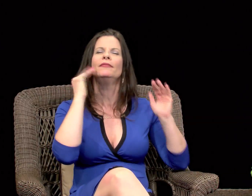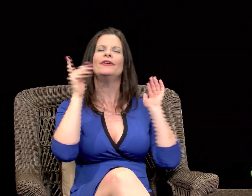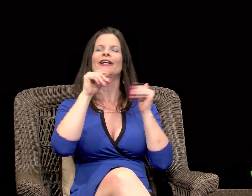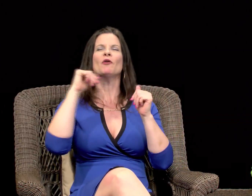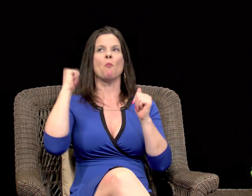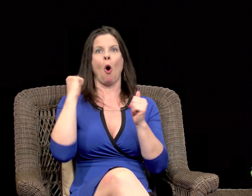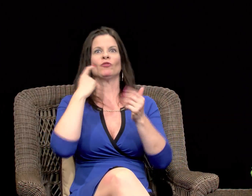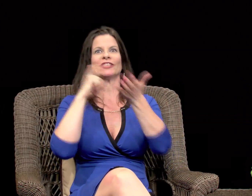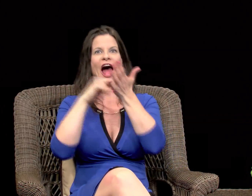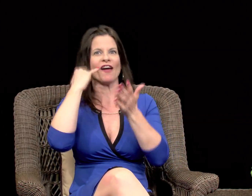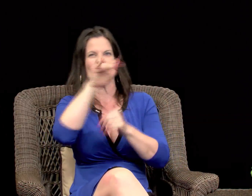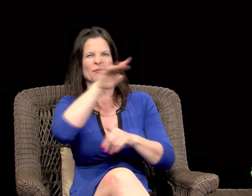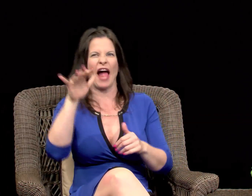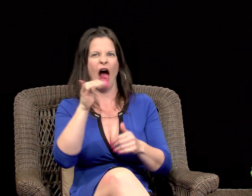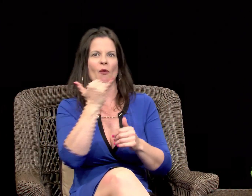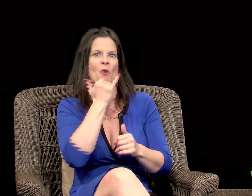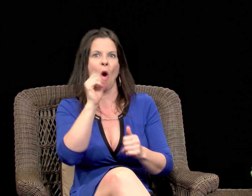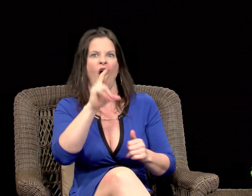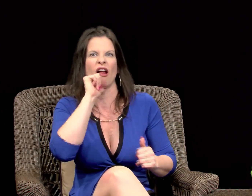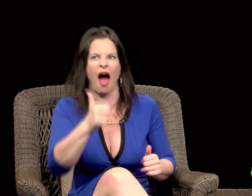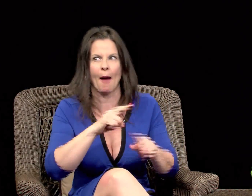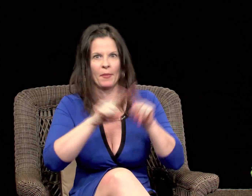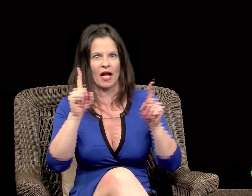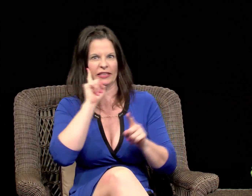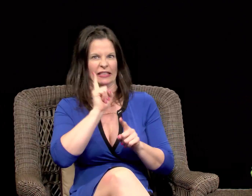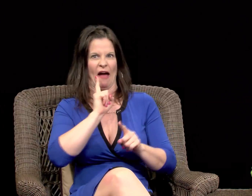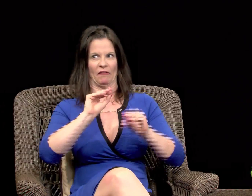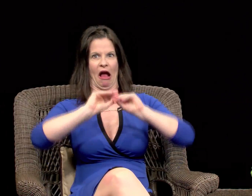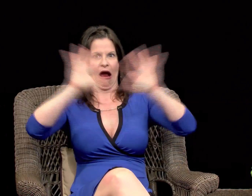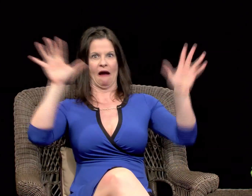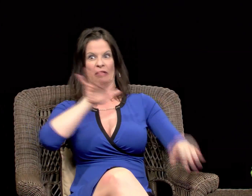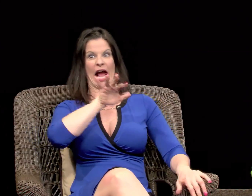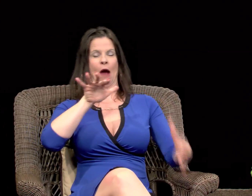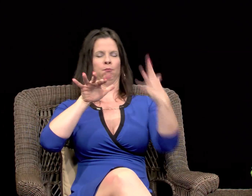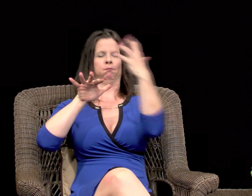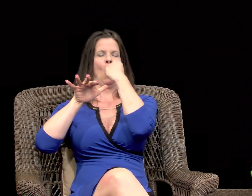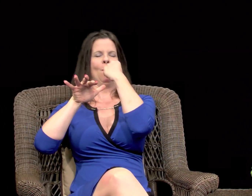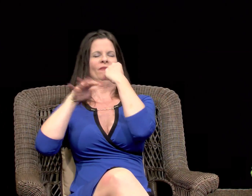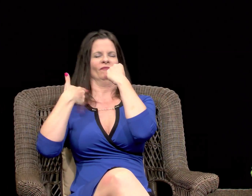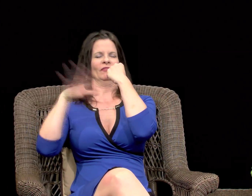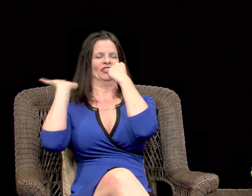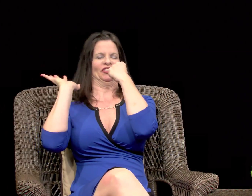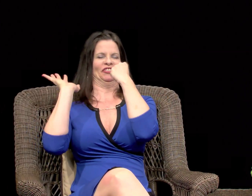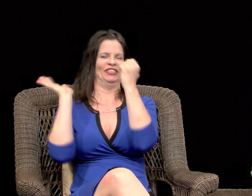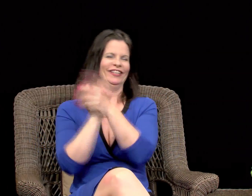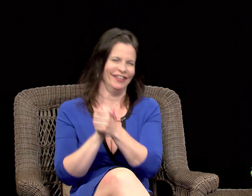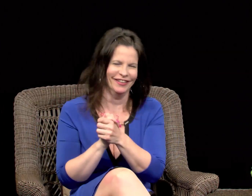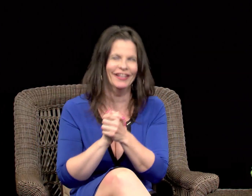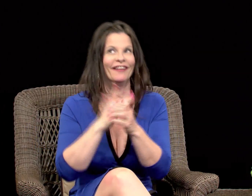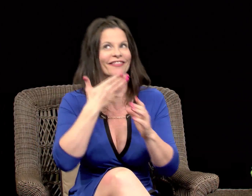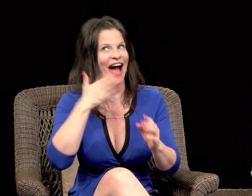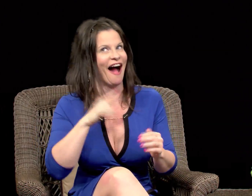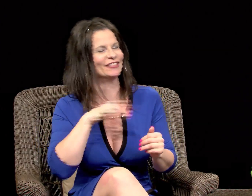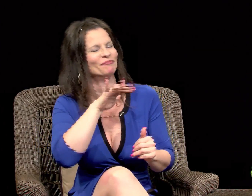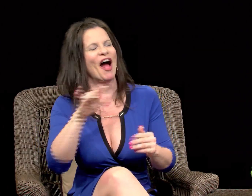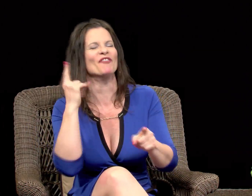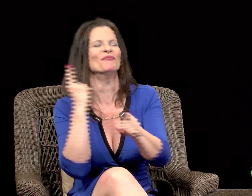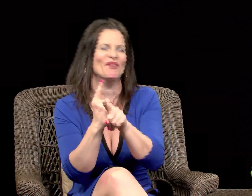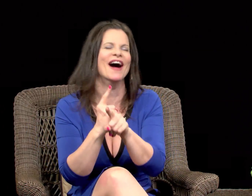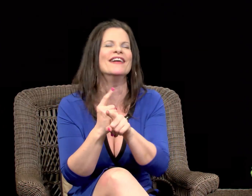People who can hear you can just say it. But if you spell it in sign language, you'll know, the person can see if you spelt